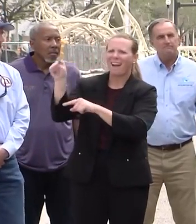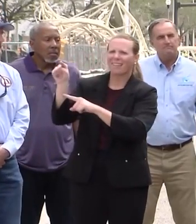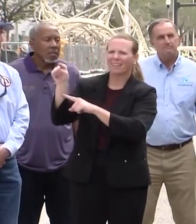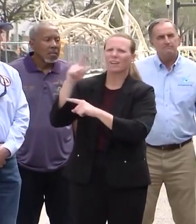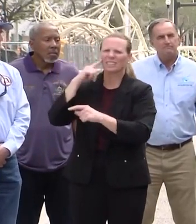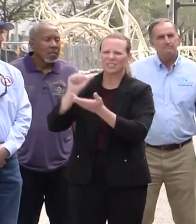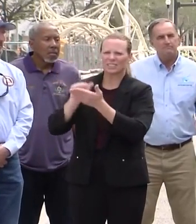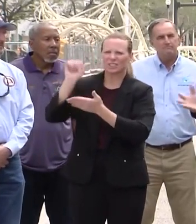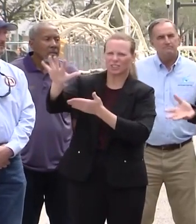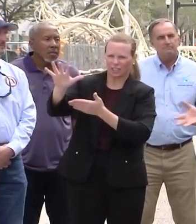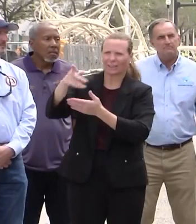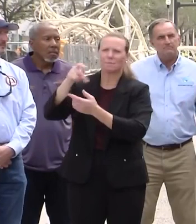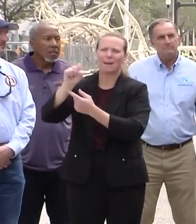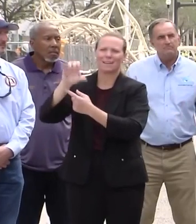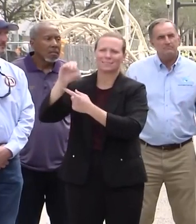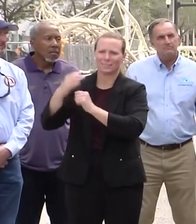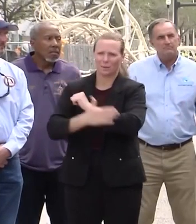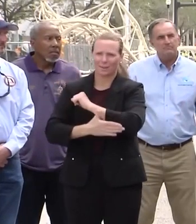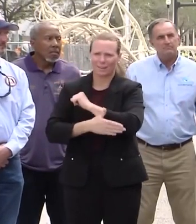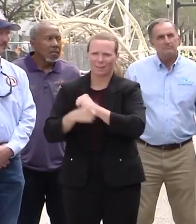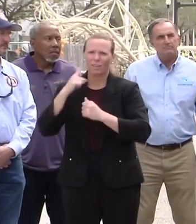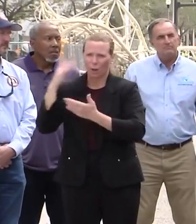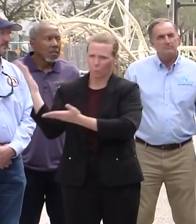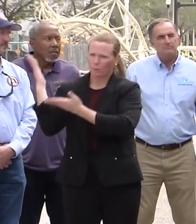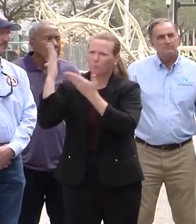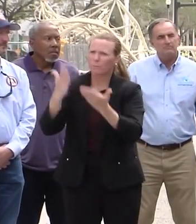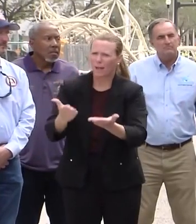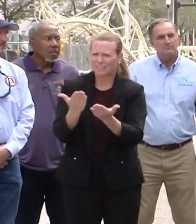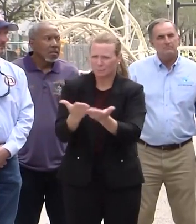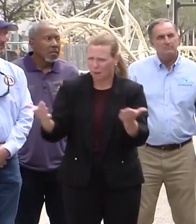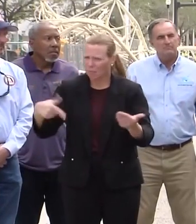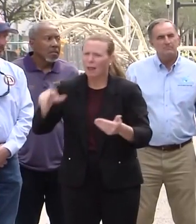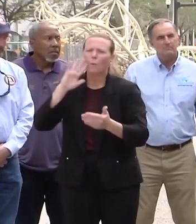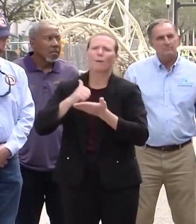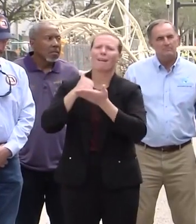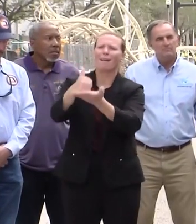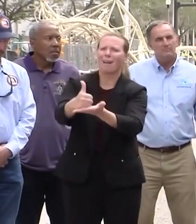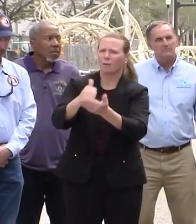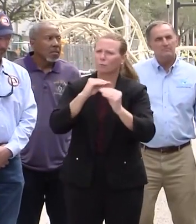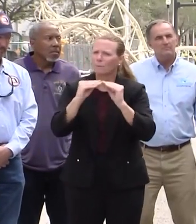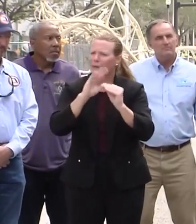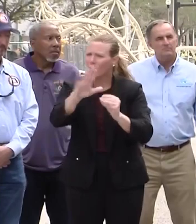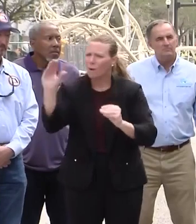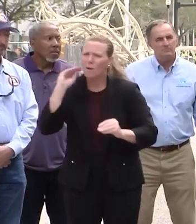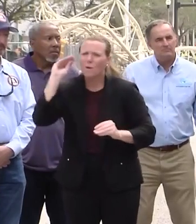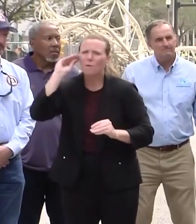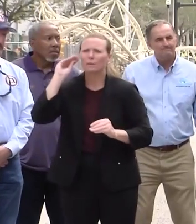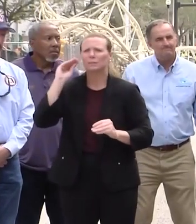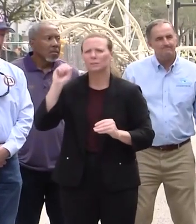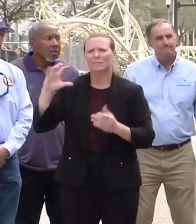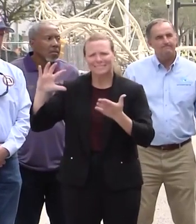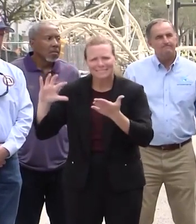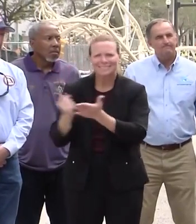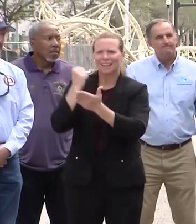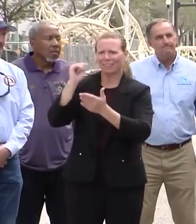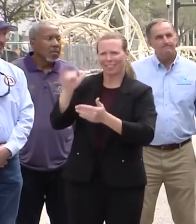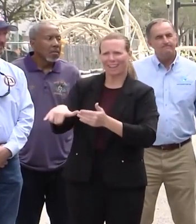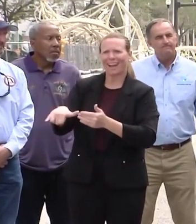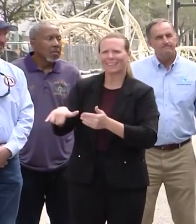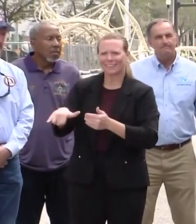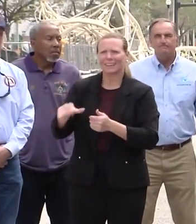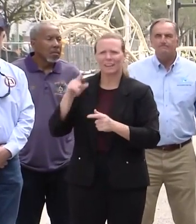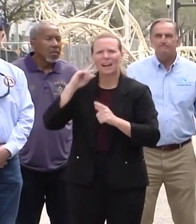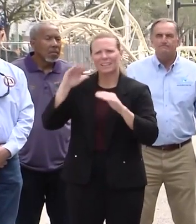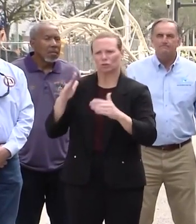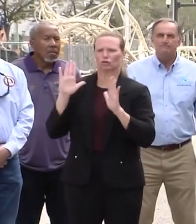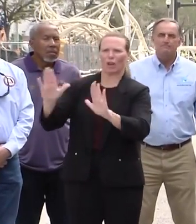Pasco. They will take these supplies and they will help you repair your homes. So take advantage of that. It's a great